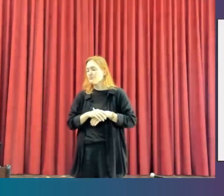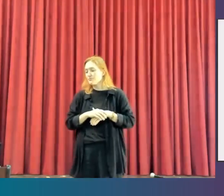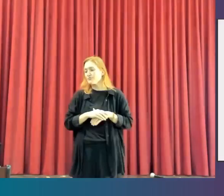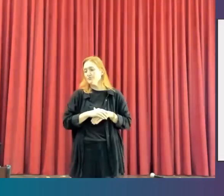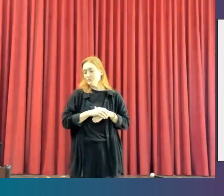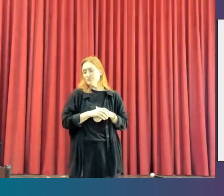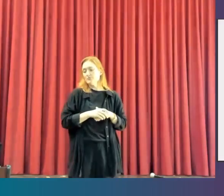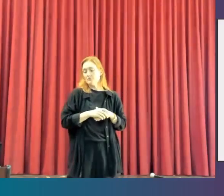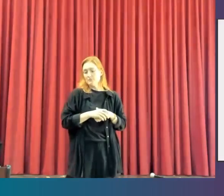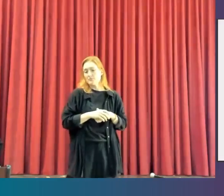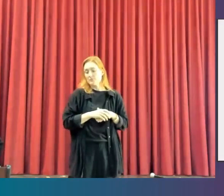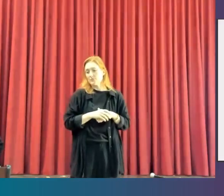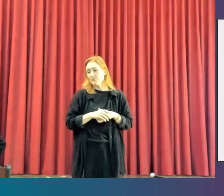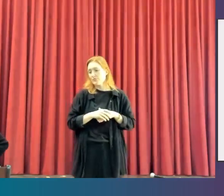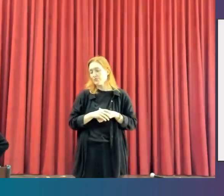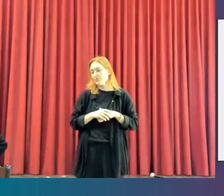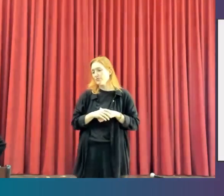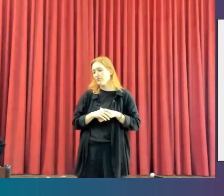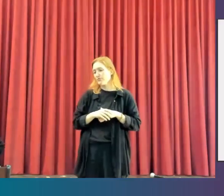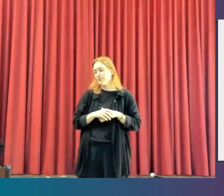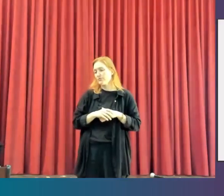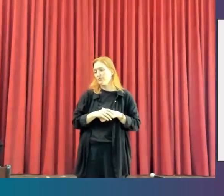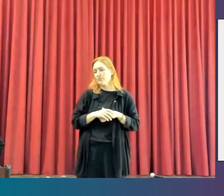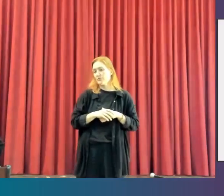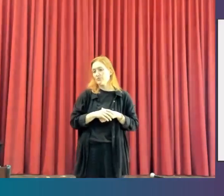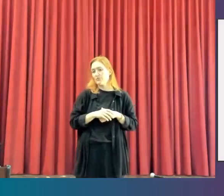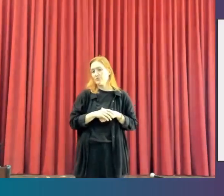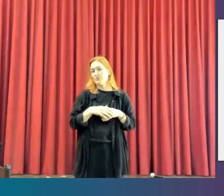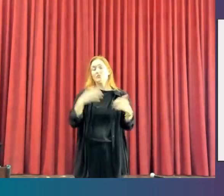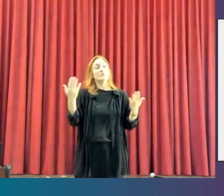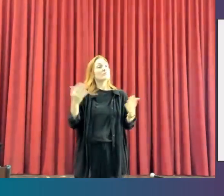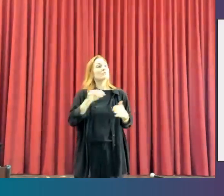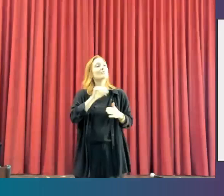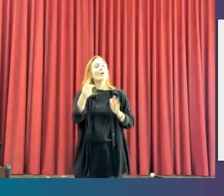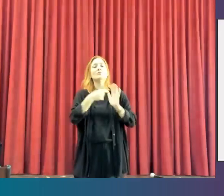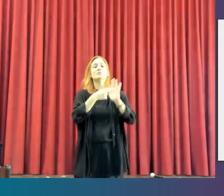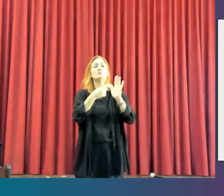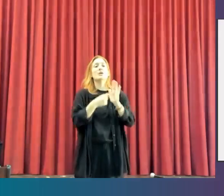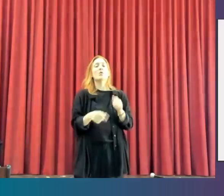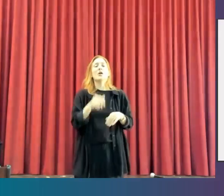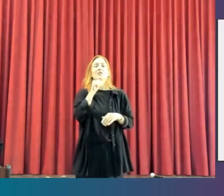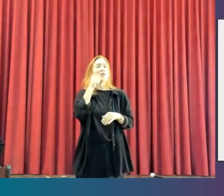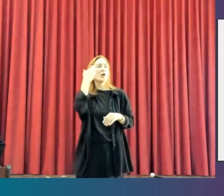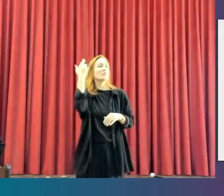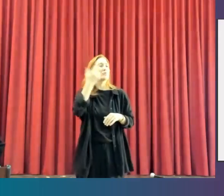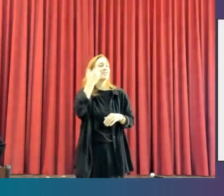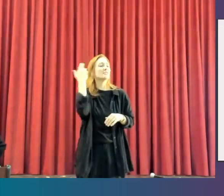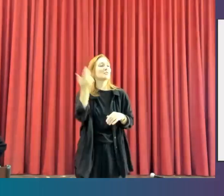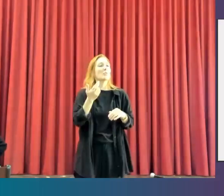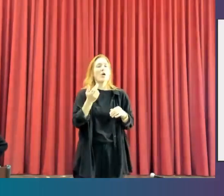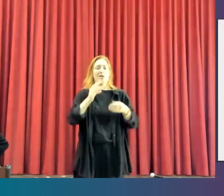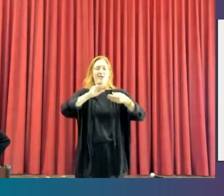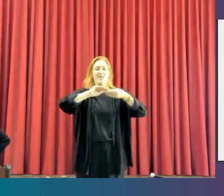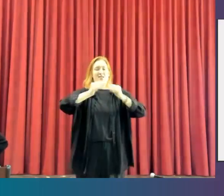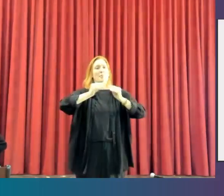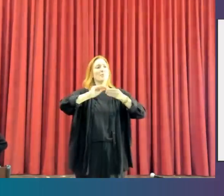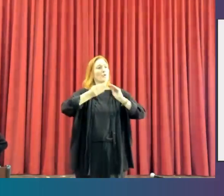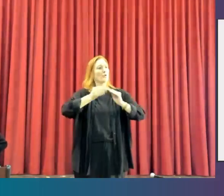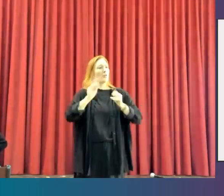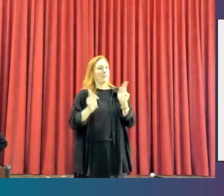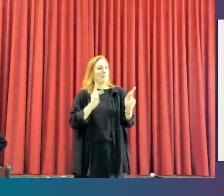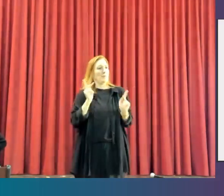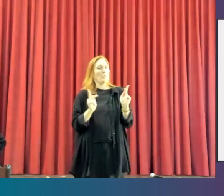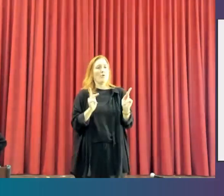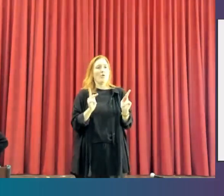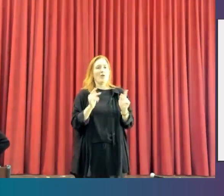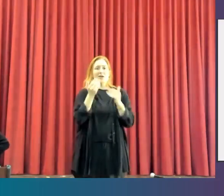It can also show up as unreasonable occupancy restrictions. So restrictions that say how many children can be in